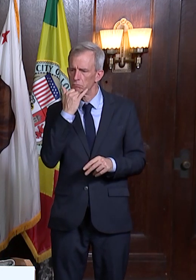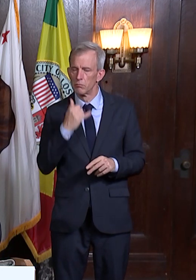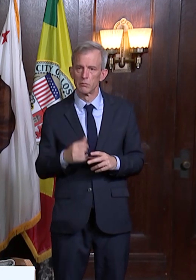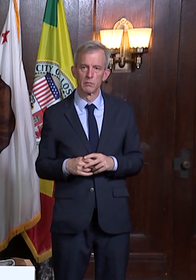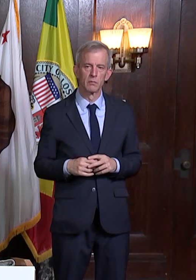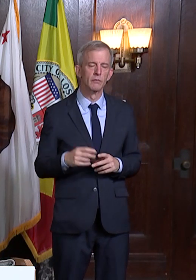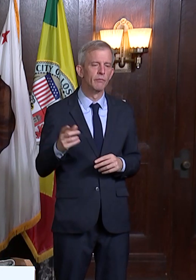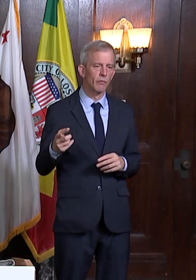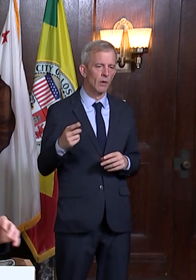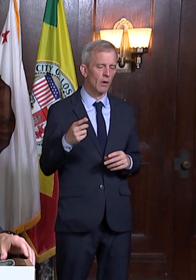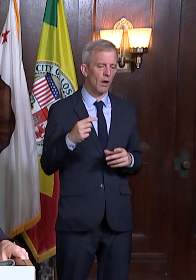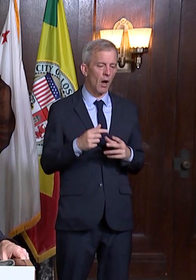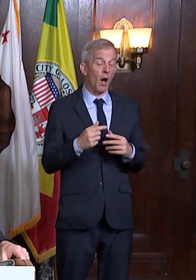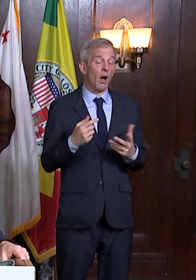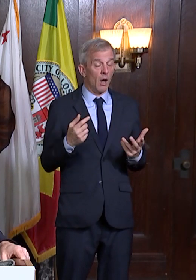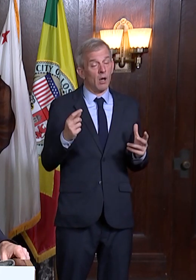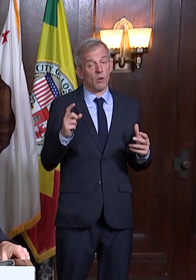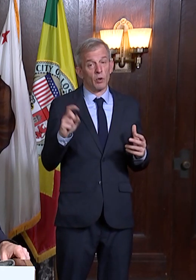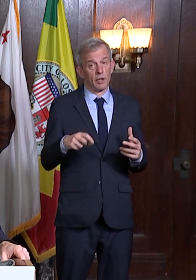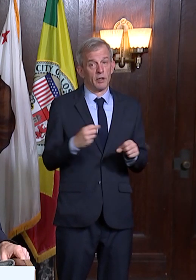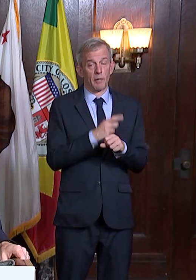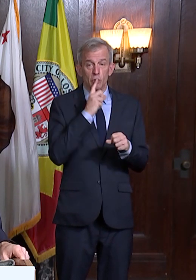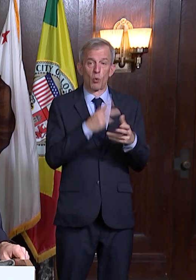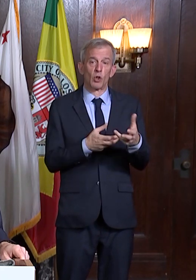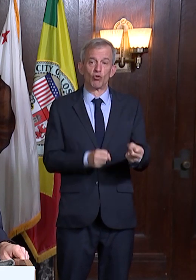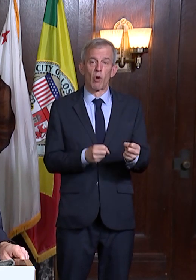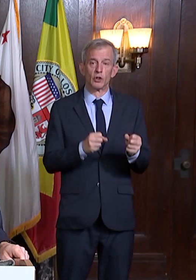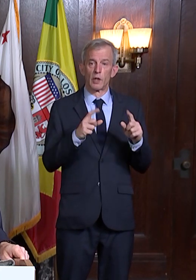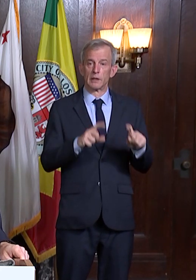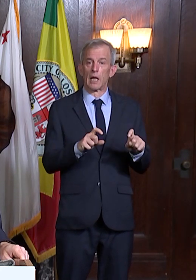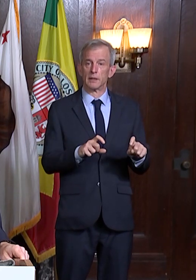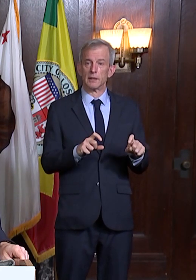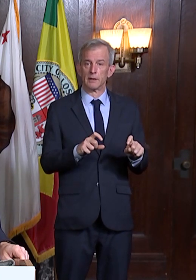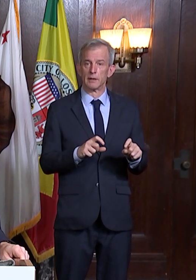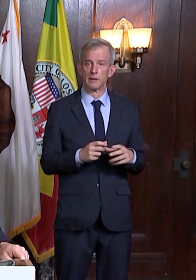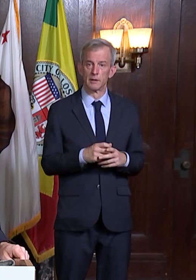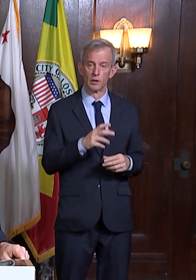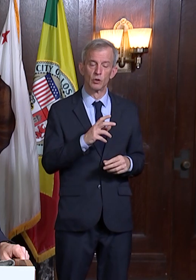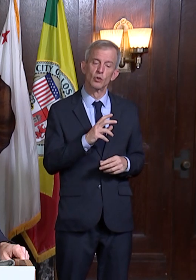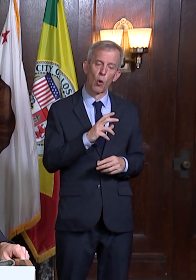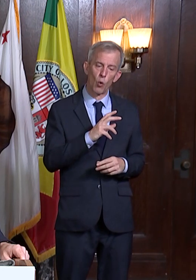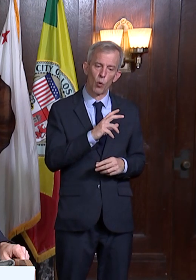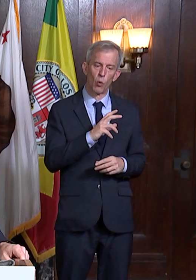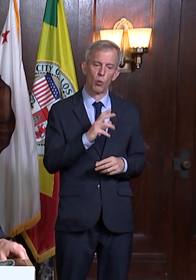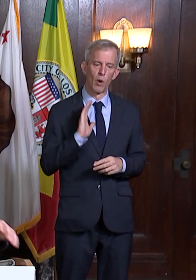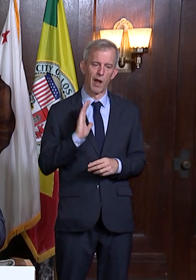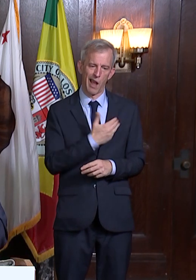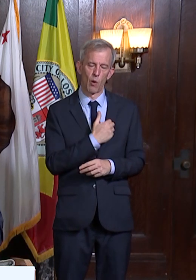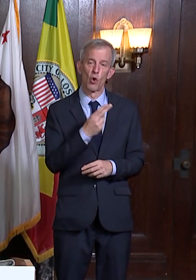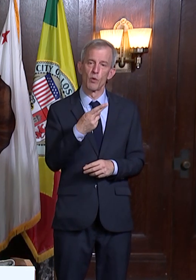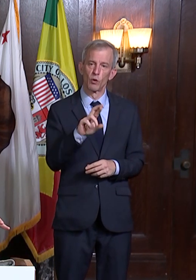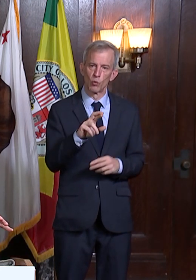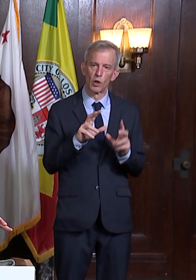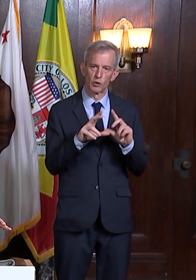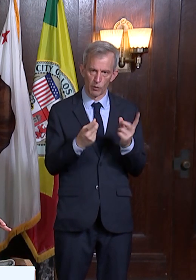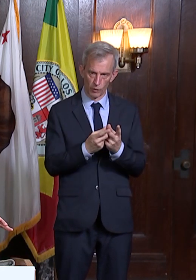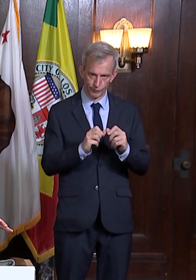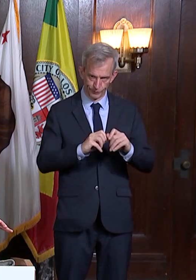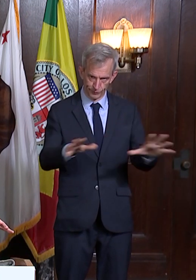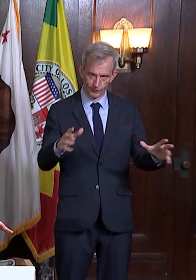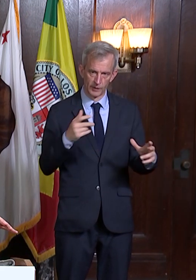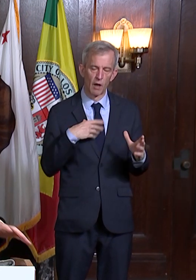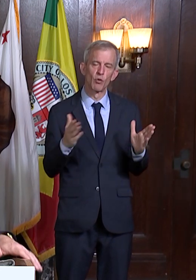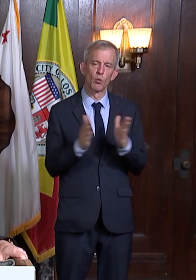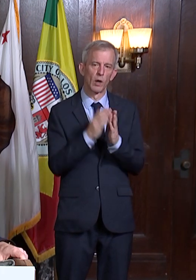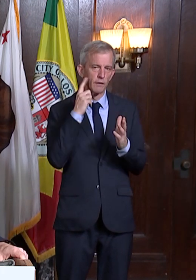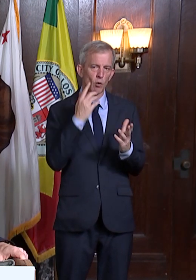getting tested and that we could trust the tests. So the personnel department put that out in a request for proposals. No elected officials were engaged in